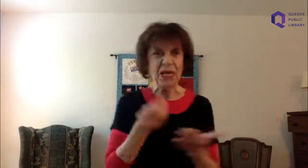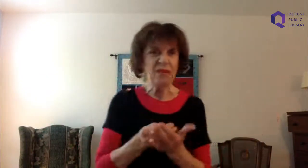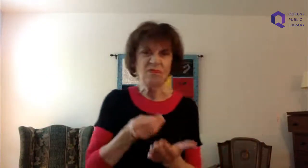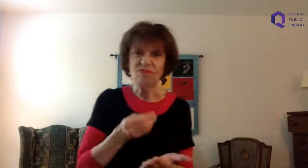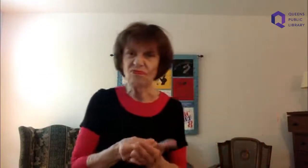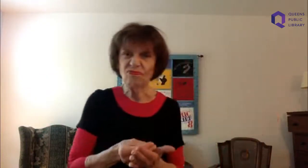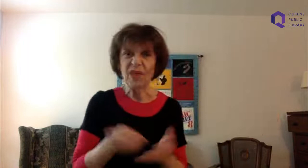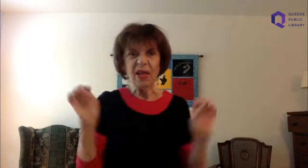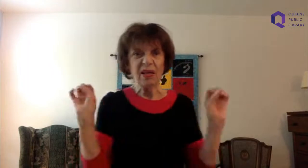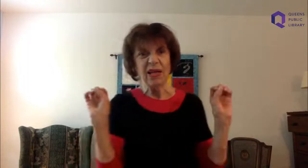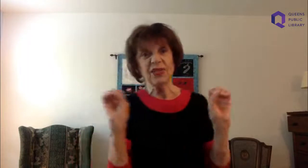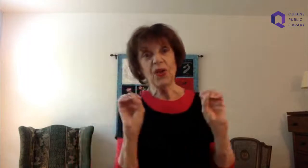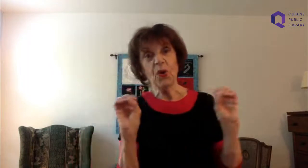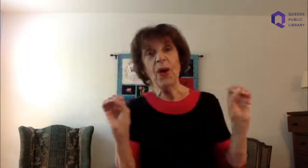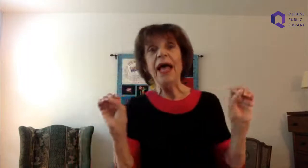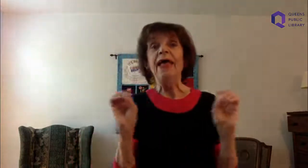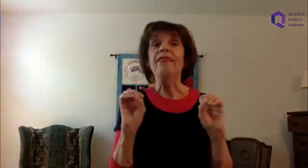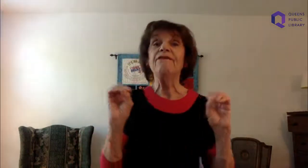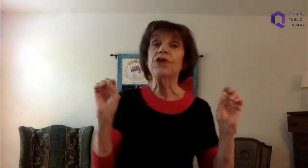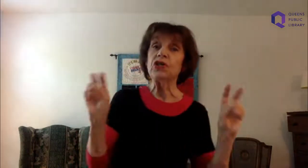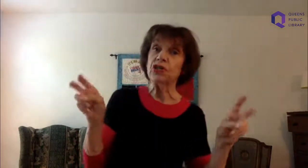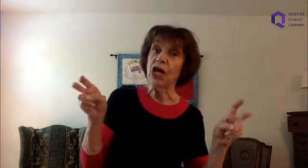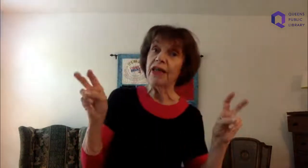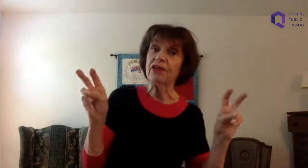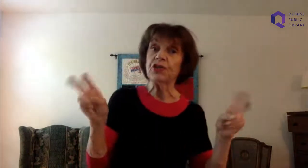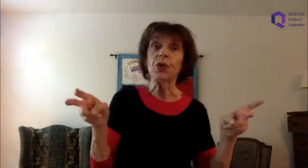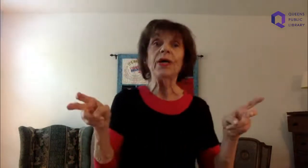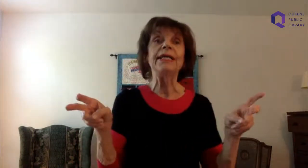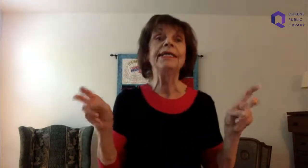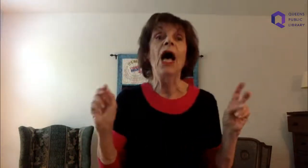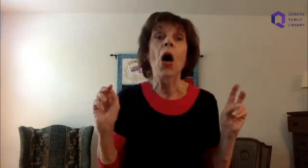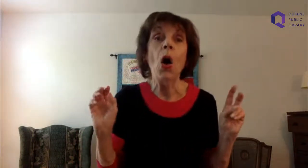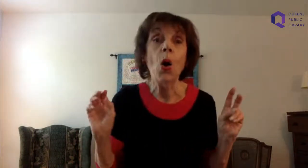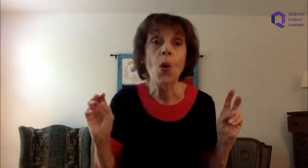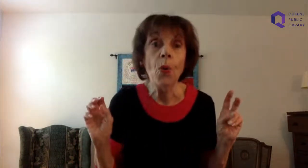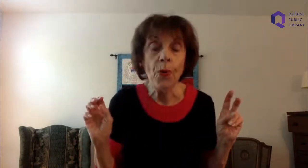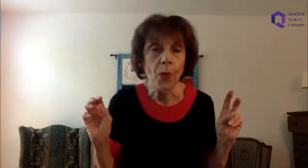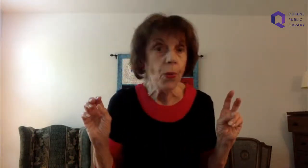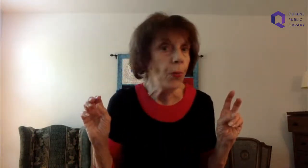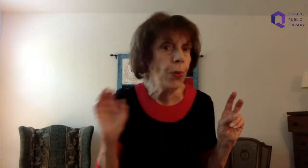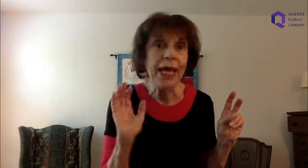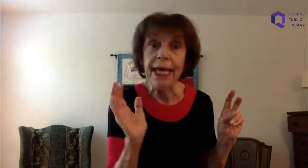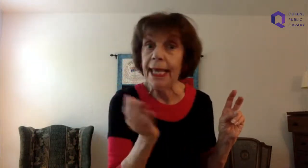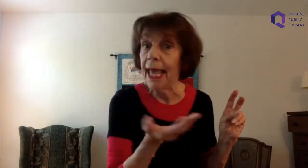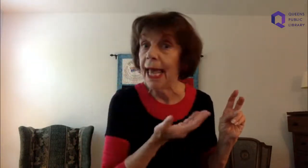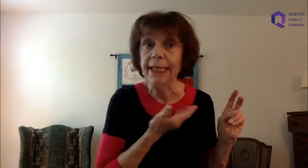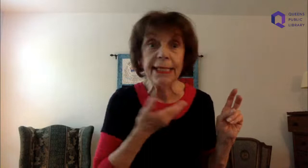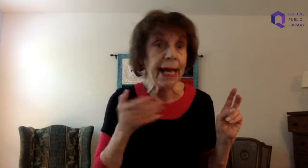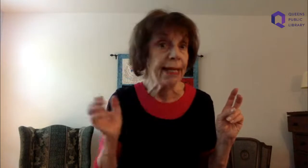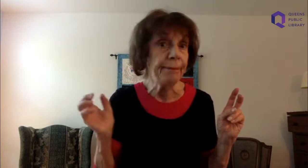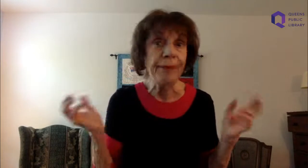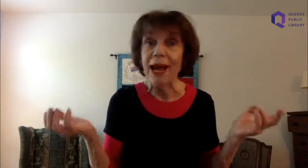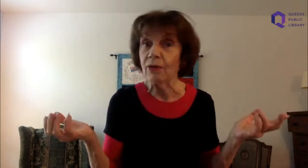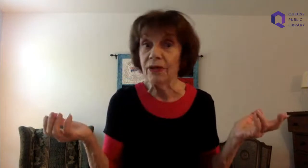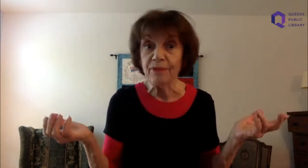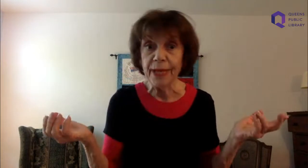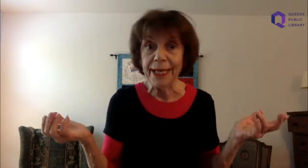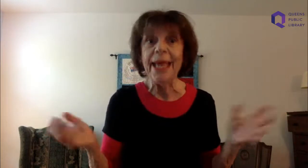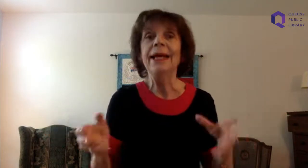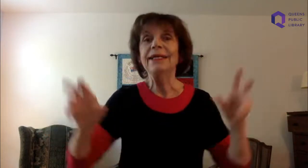money. So the first line of the song is, oh, we ain't got a barrel of money. It's